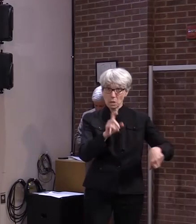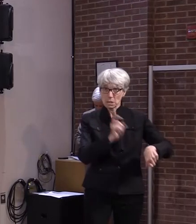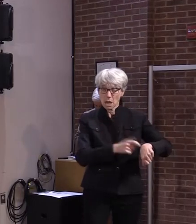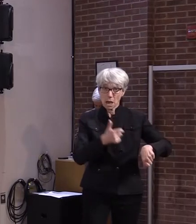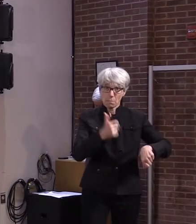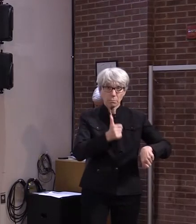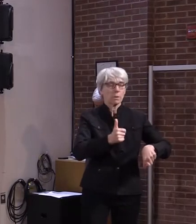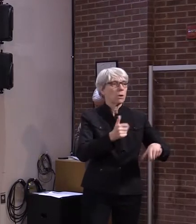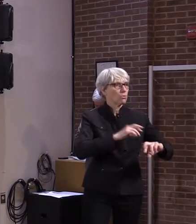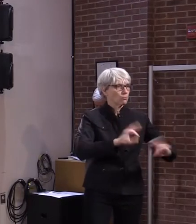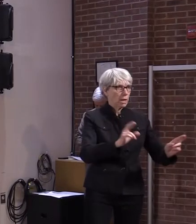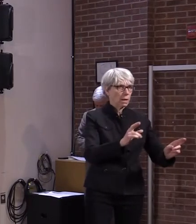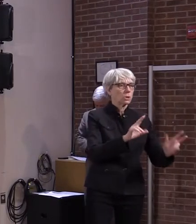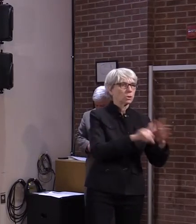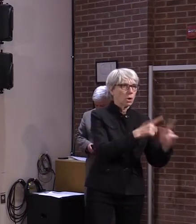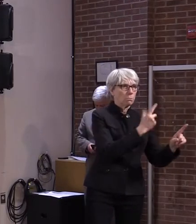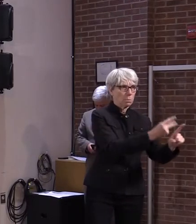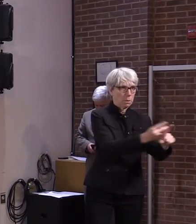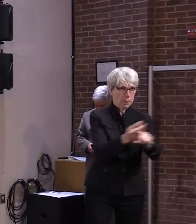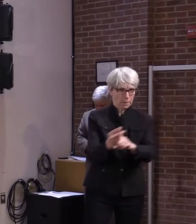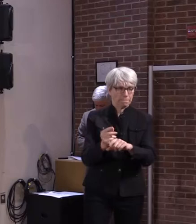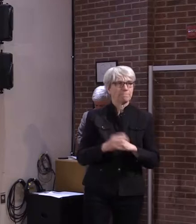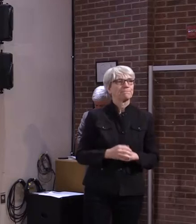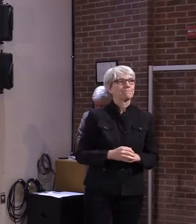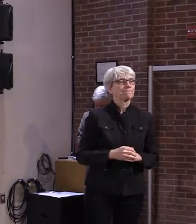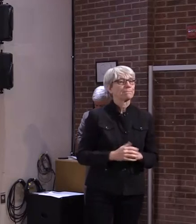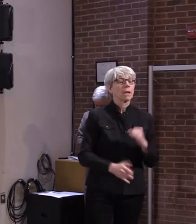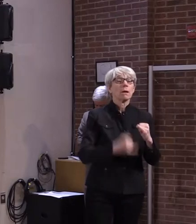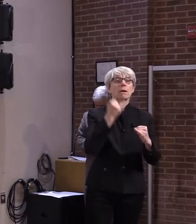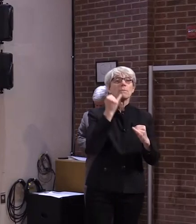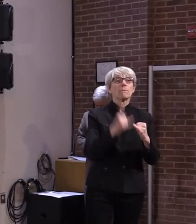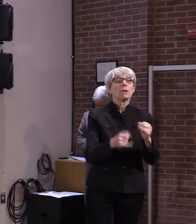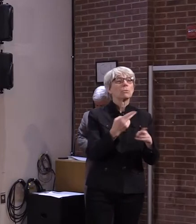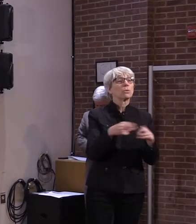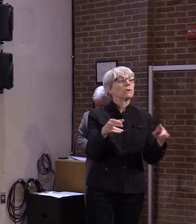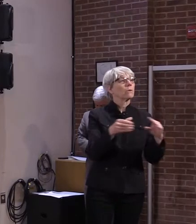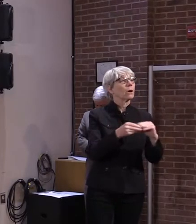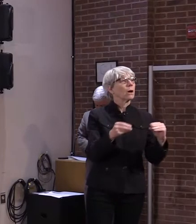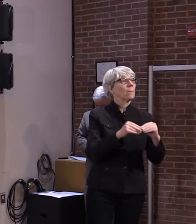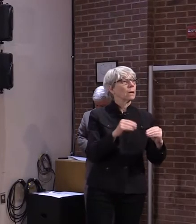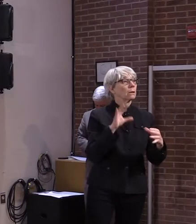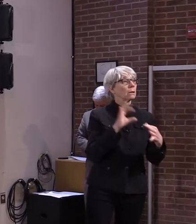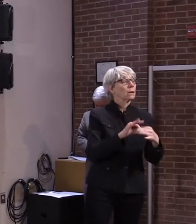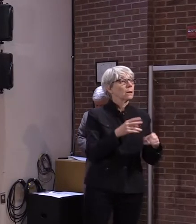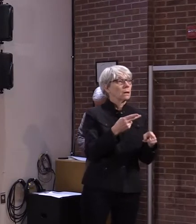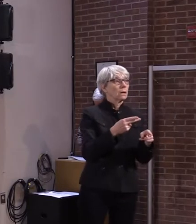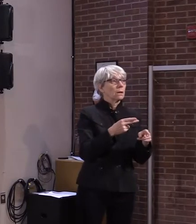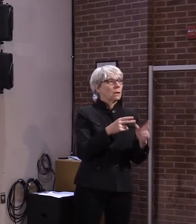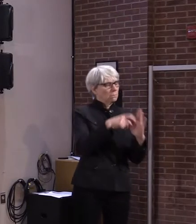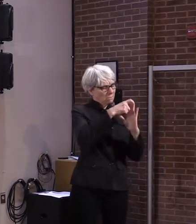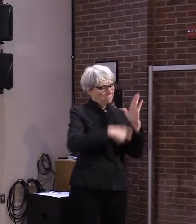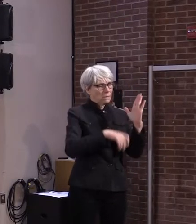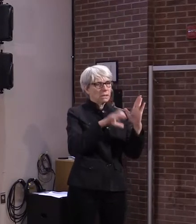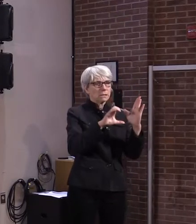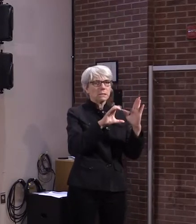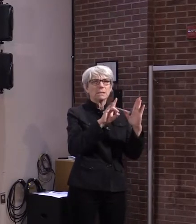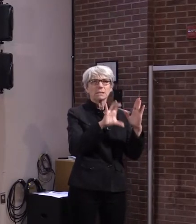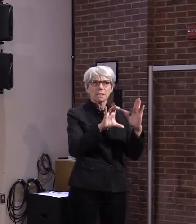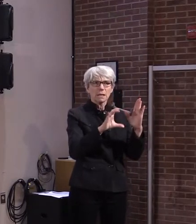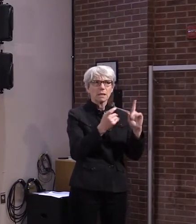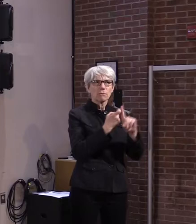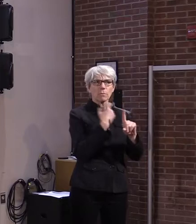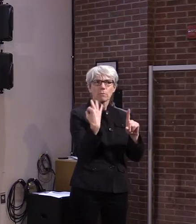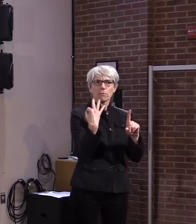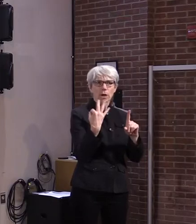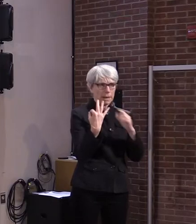share. Finally, a brief comment about a recent CDC report released on Friday